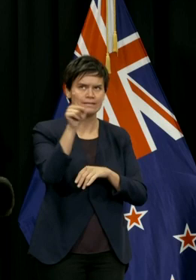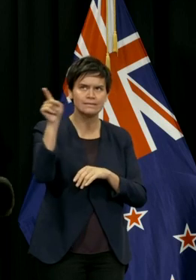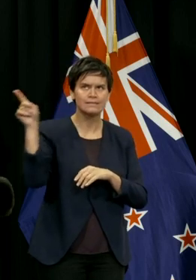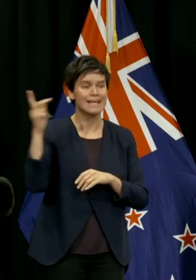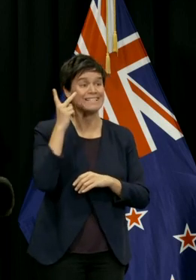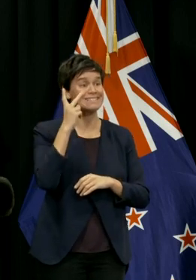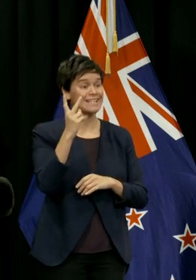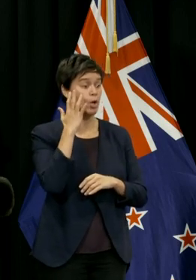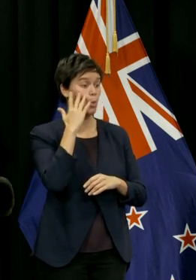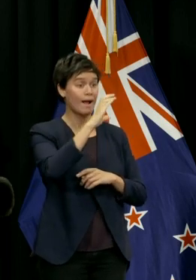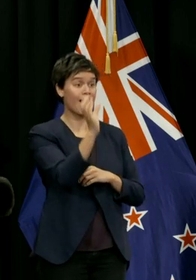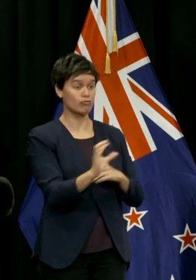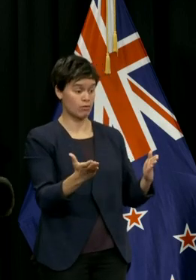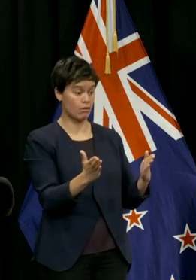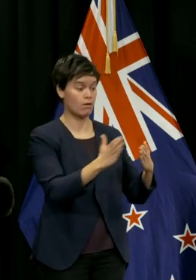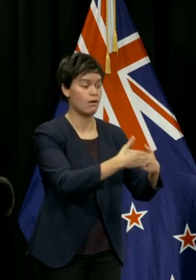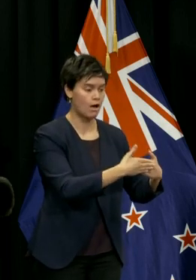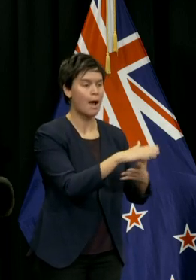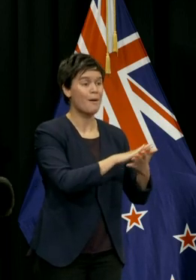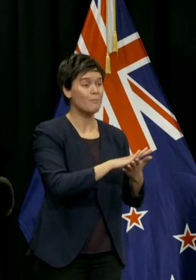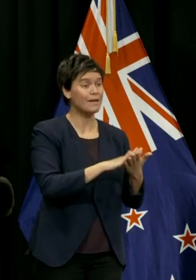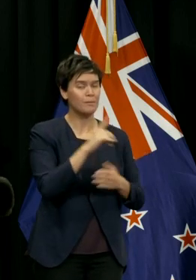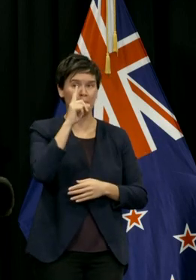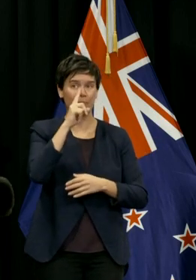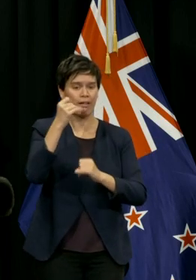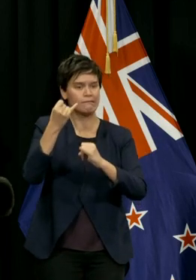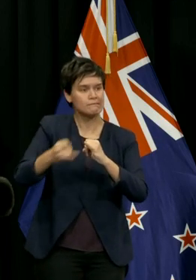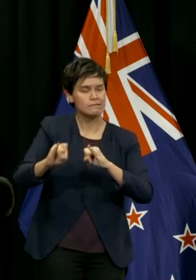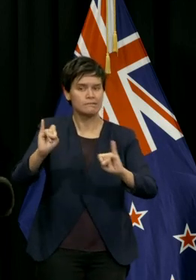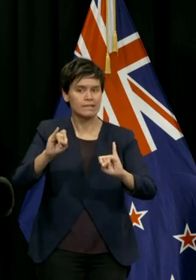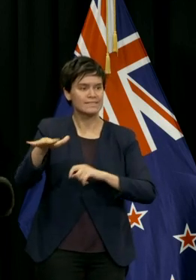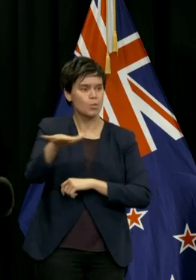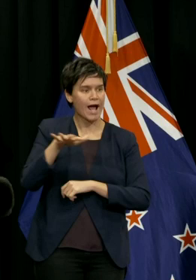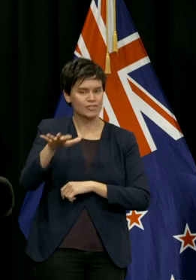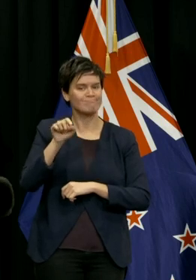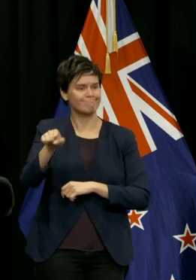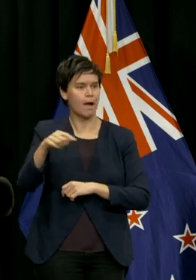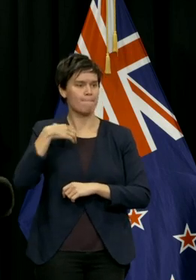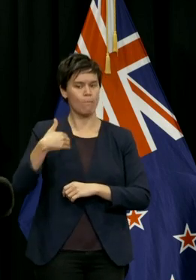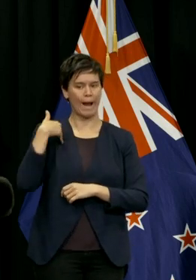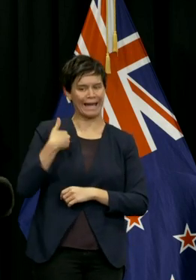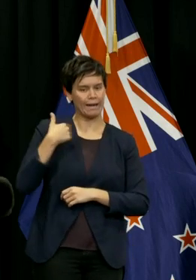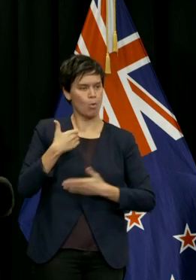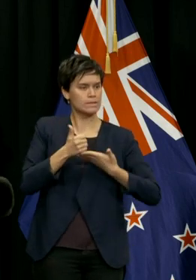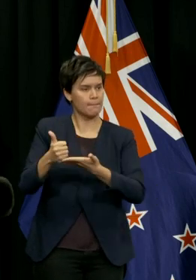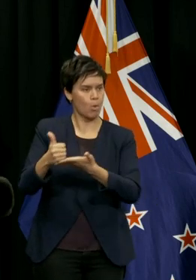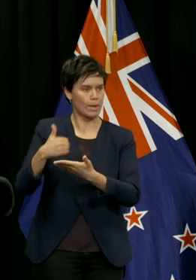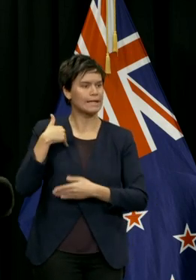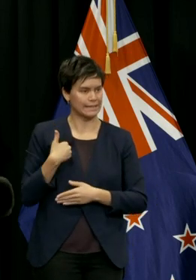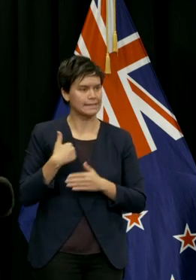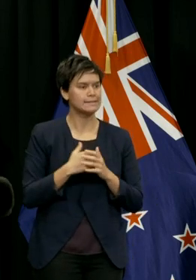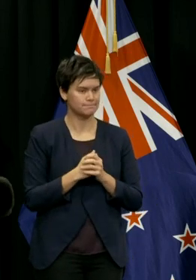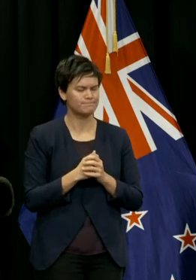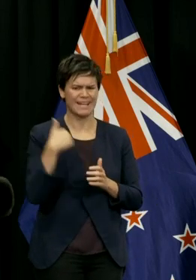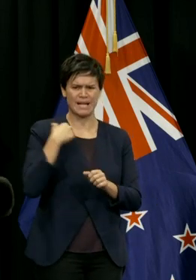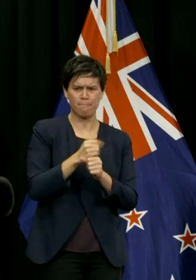for services from those in need at this time. The package supports services that ensure people have access to